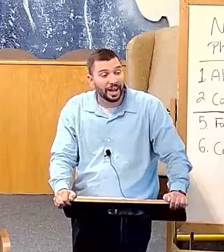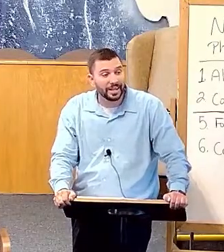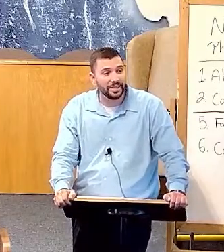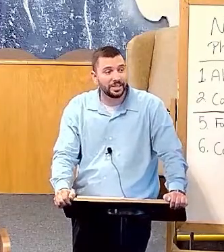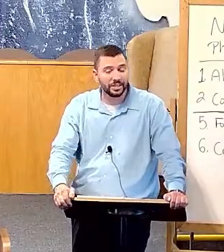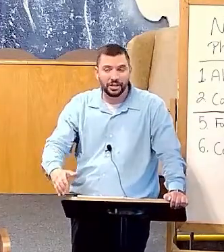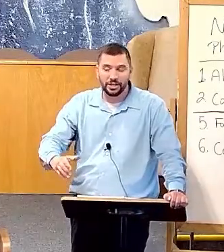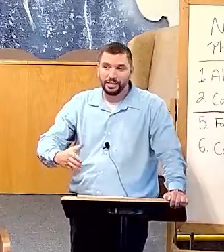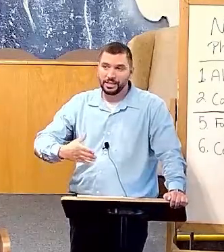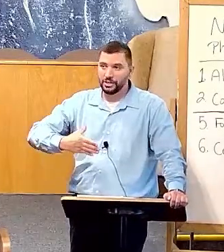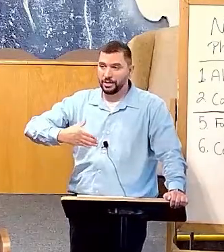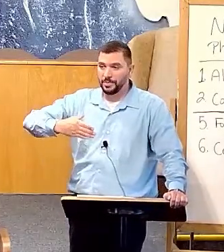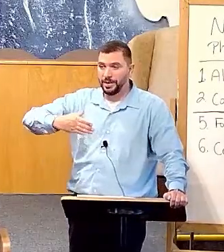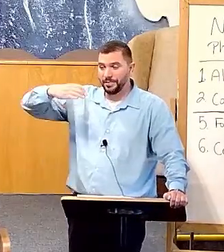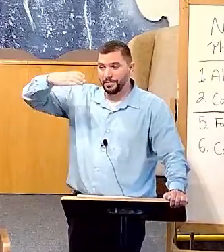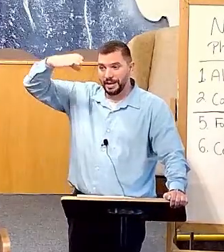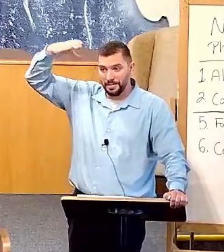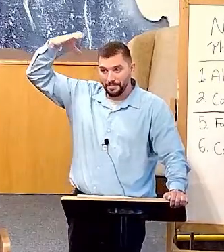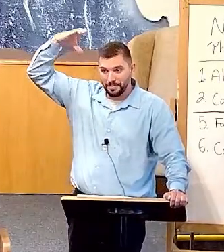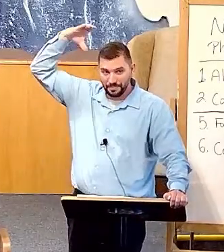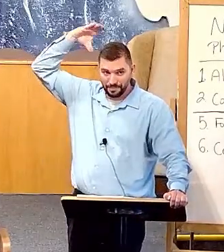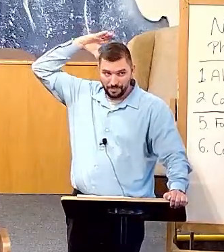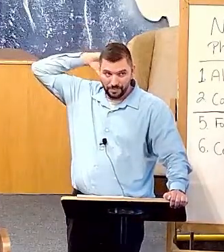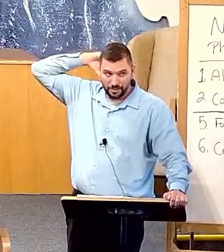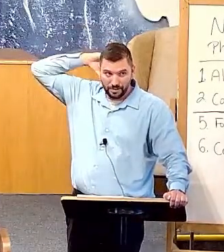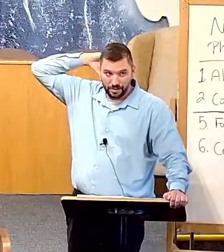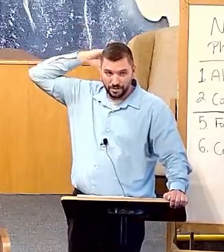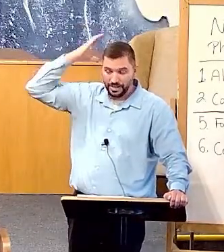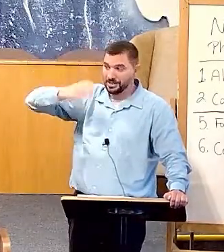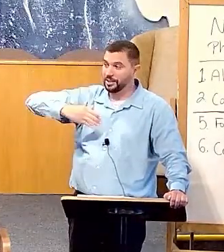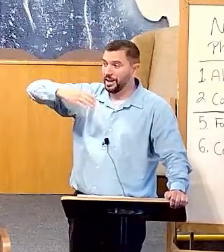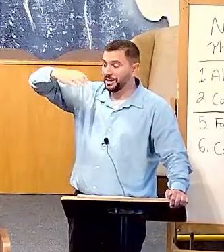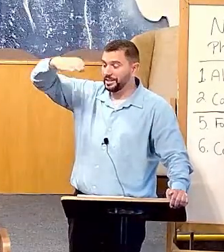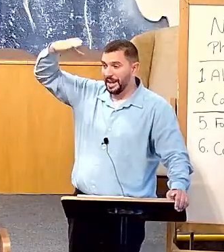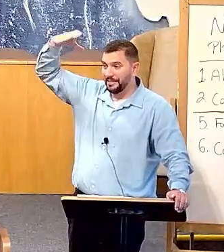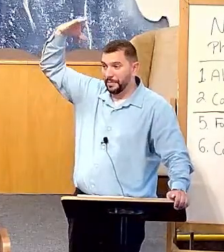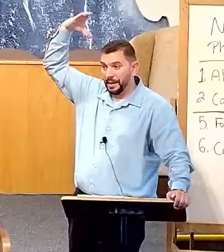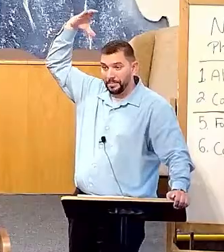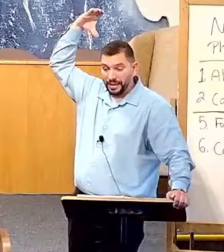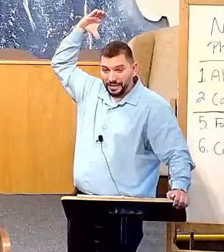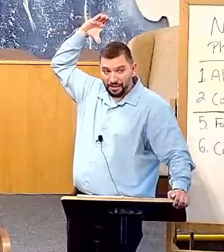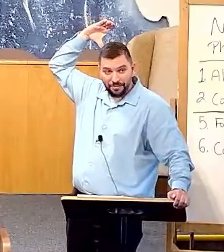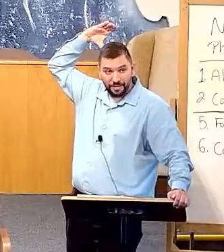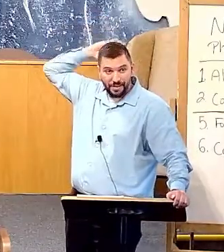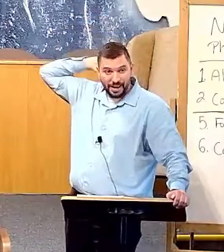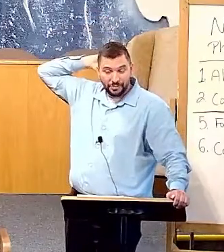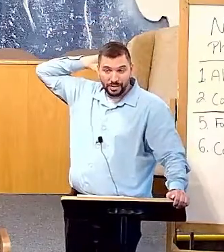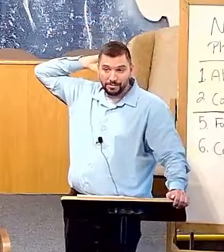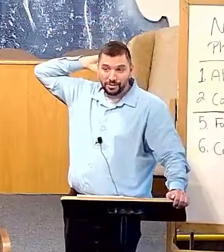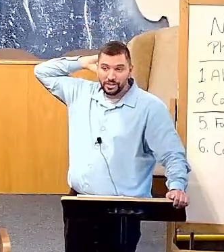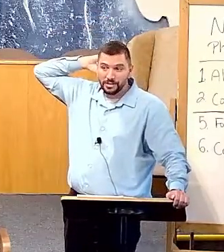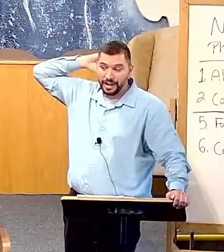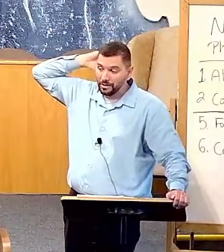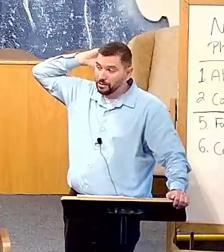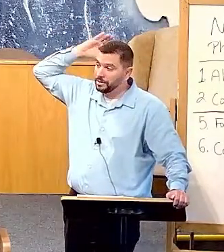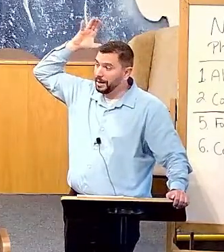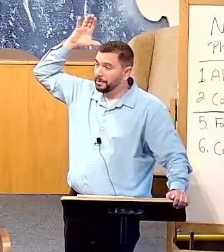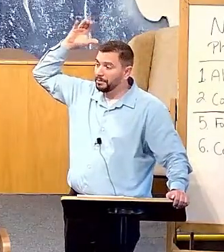Lion is you're going to make a mame. That's lion because they have the mame. Now, fun fact, when it comes to Daniel in the Bible, Daniel